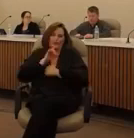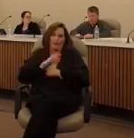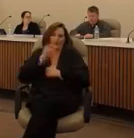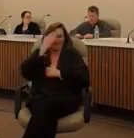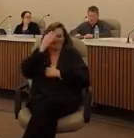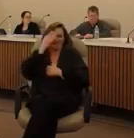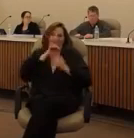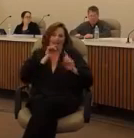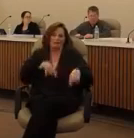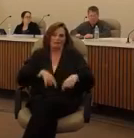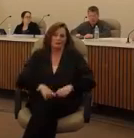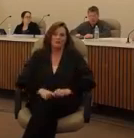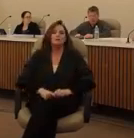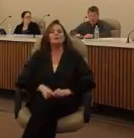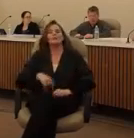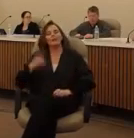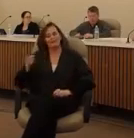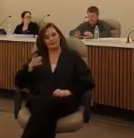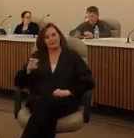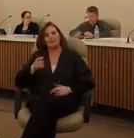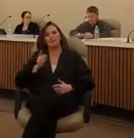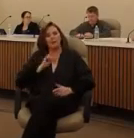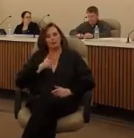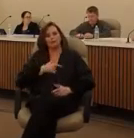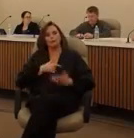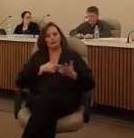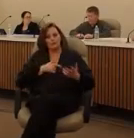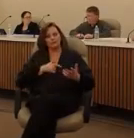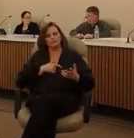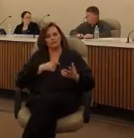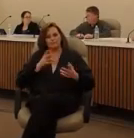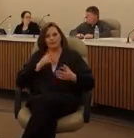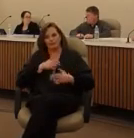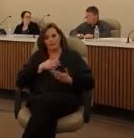again, that's something we are looking at.